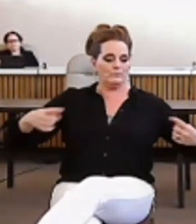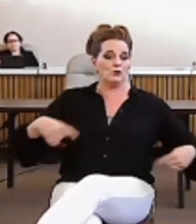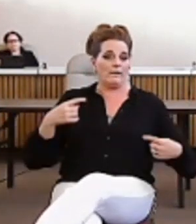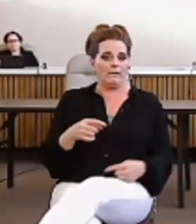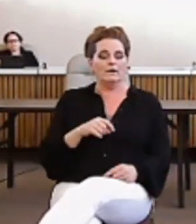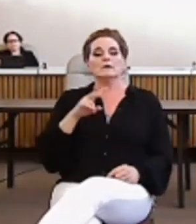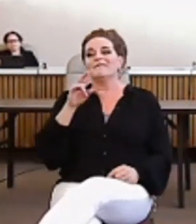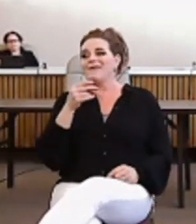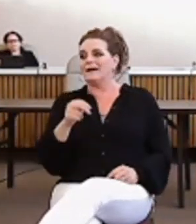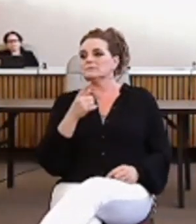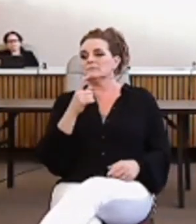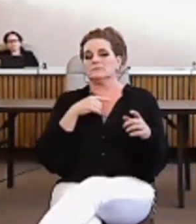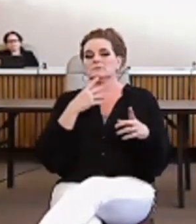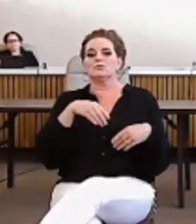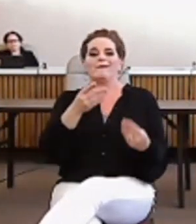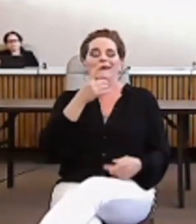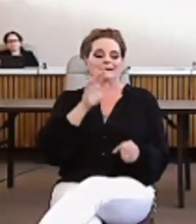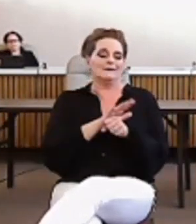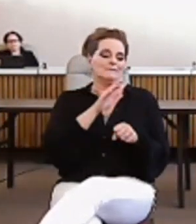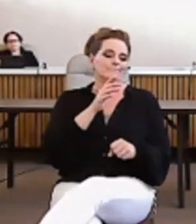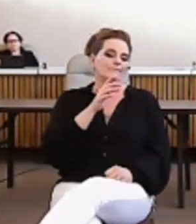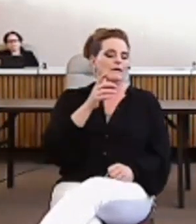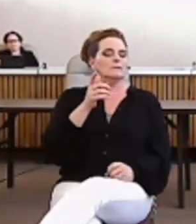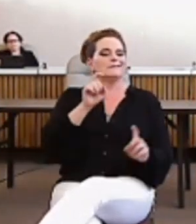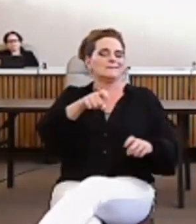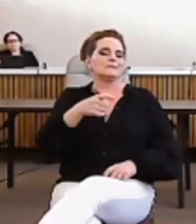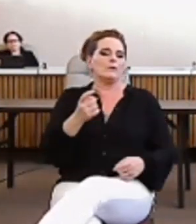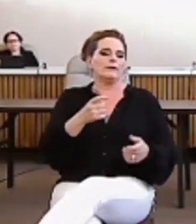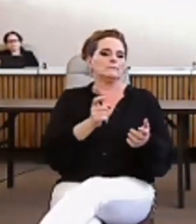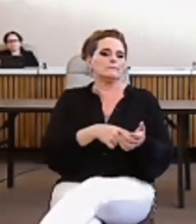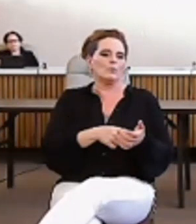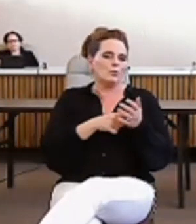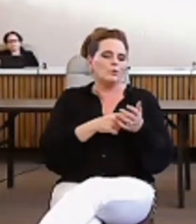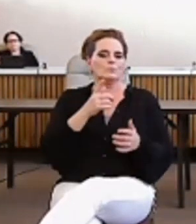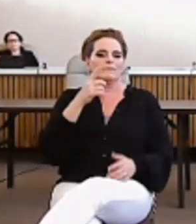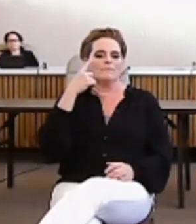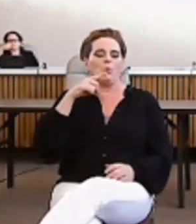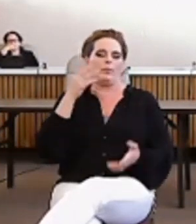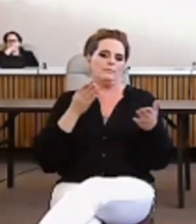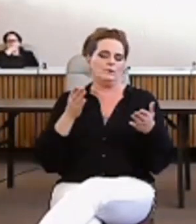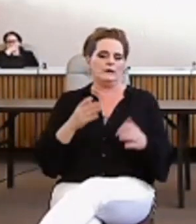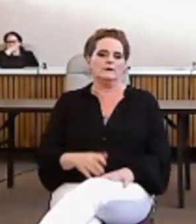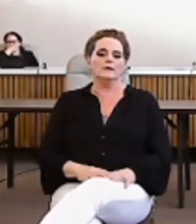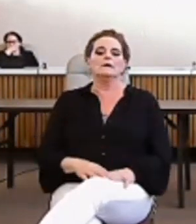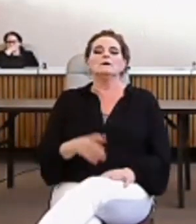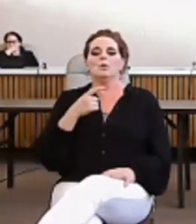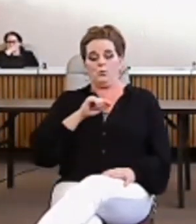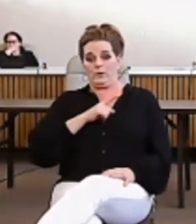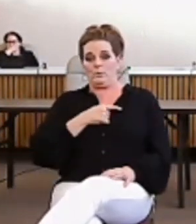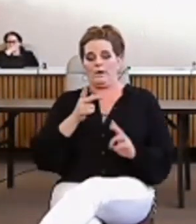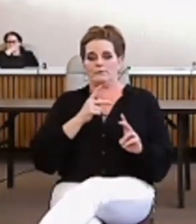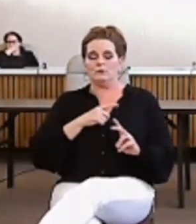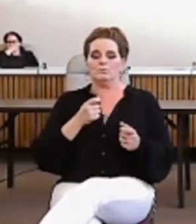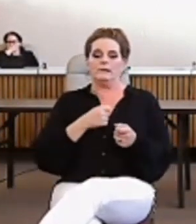to provide a necessary service to the community to keep people as independent as possible for as long as possible.